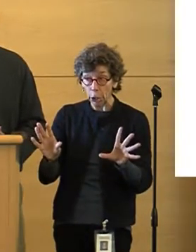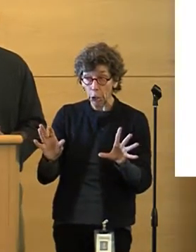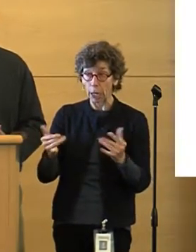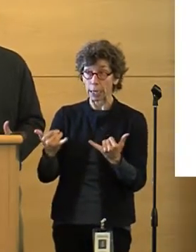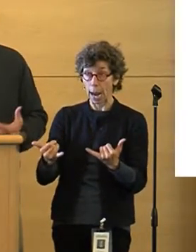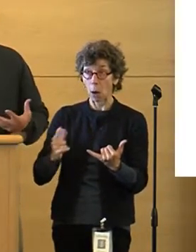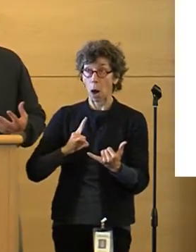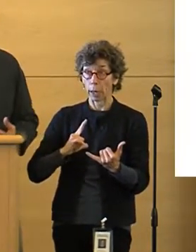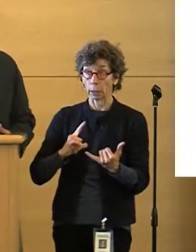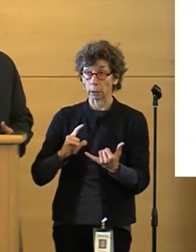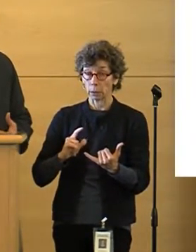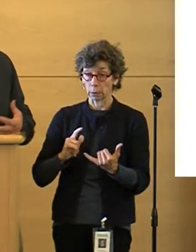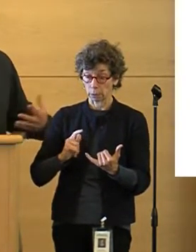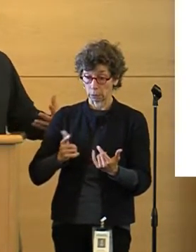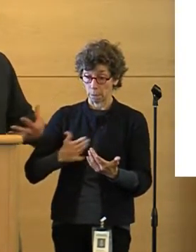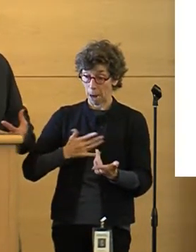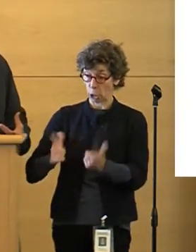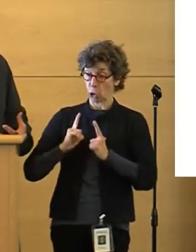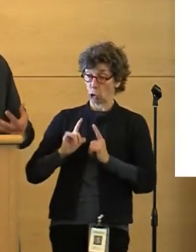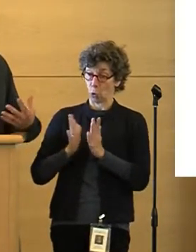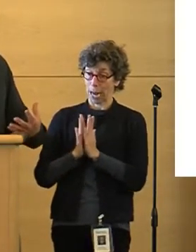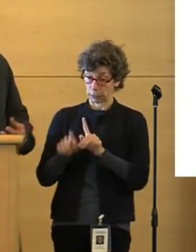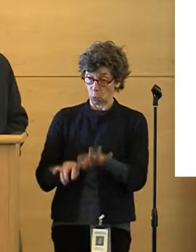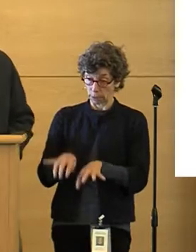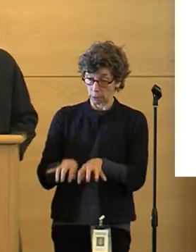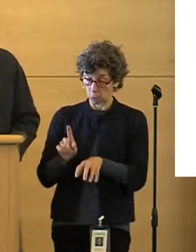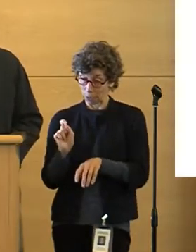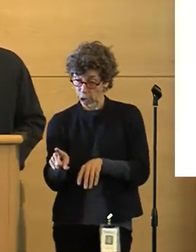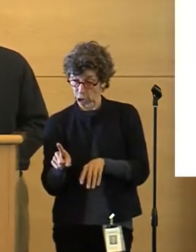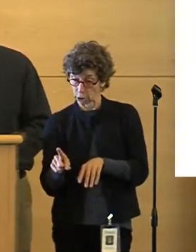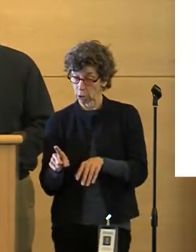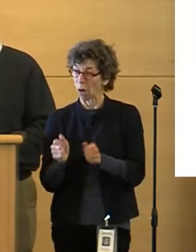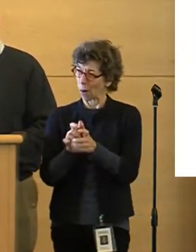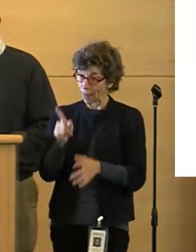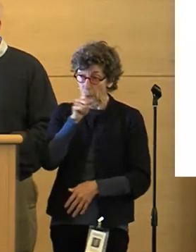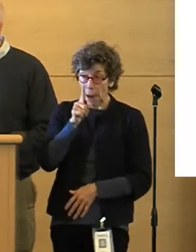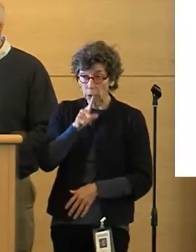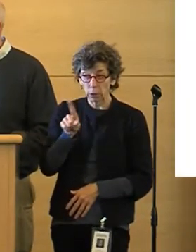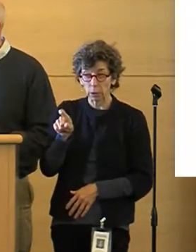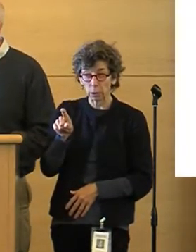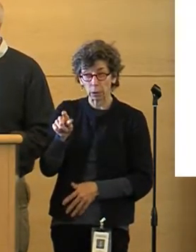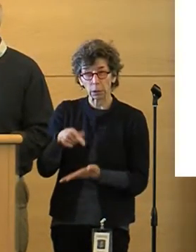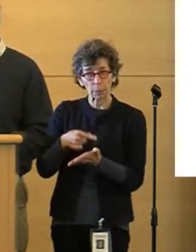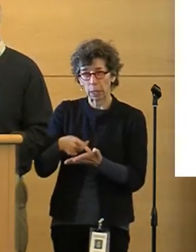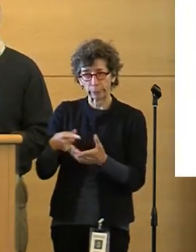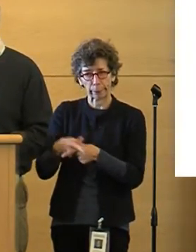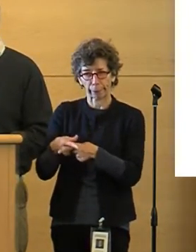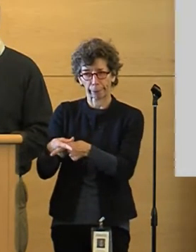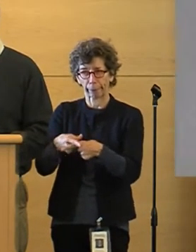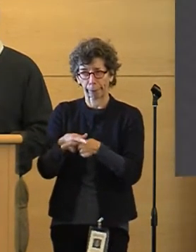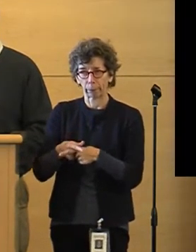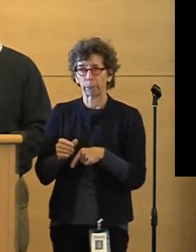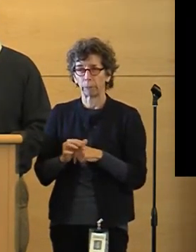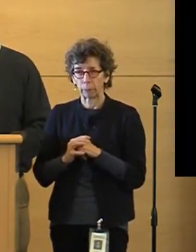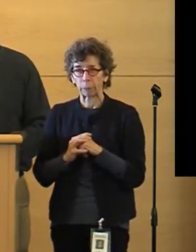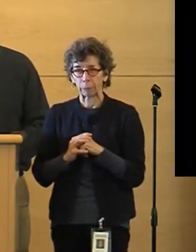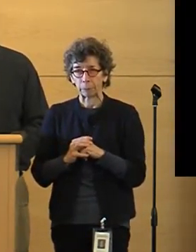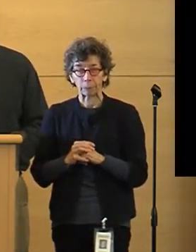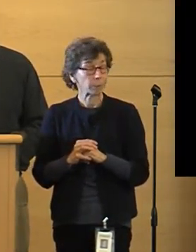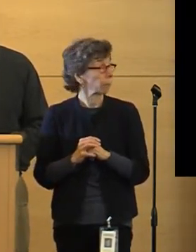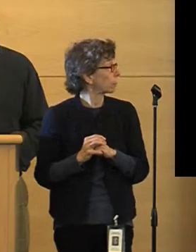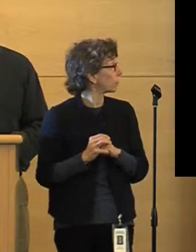a person can't use a mouse? Can they tab to that spot? And can they type their question then? Is it clear when they get